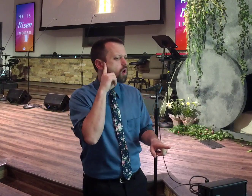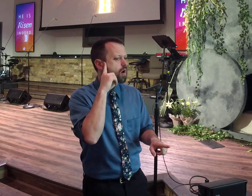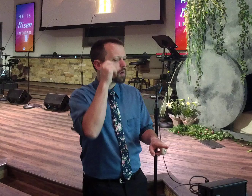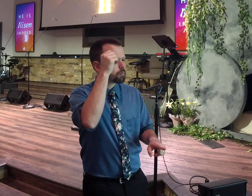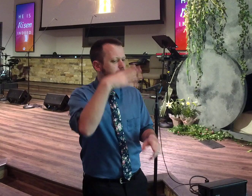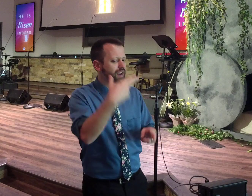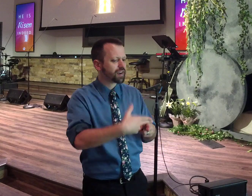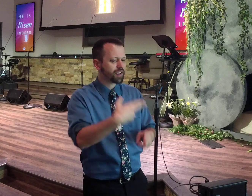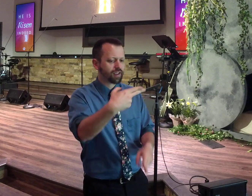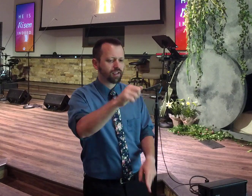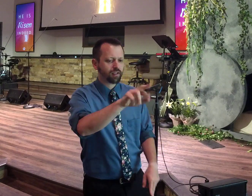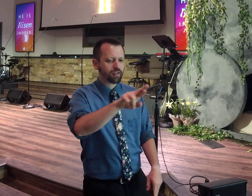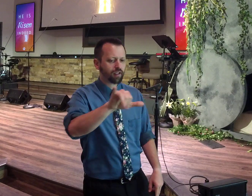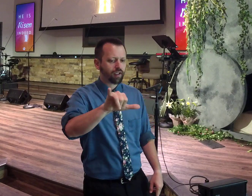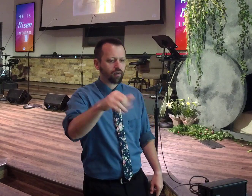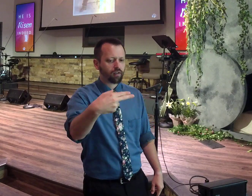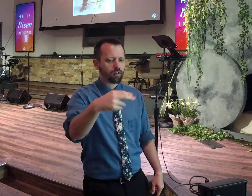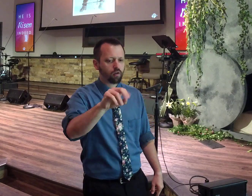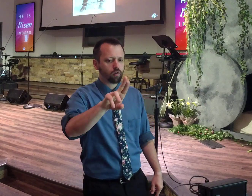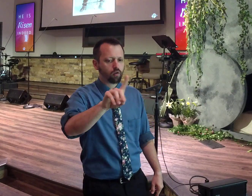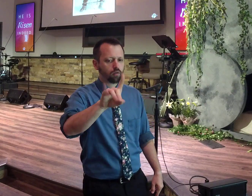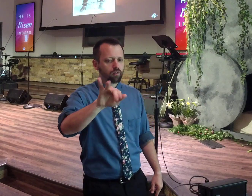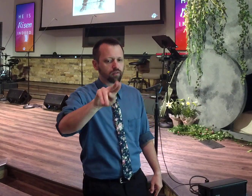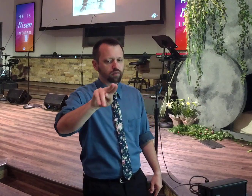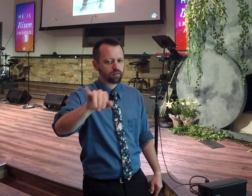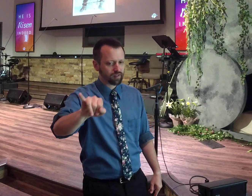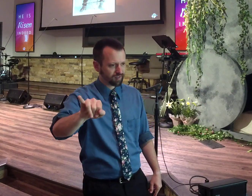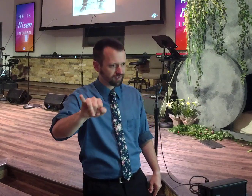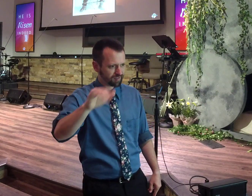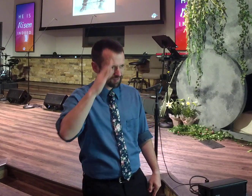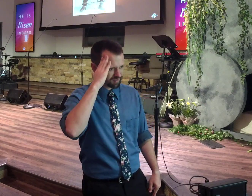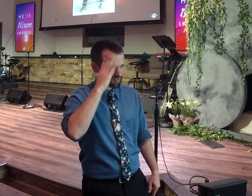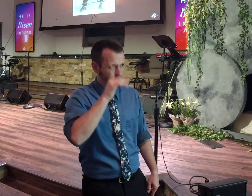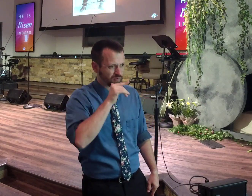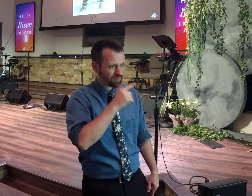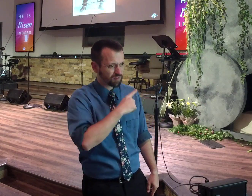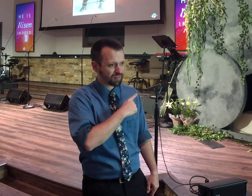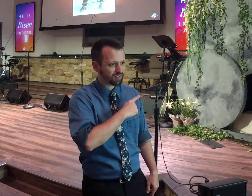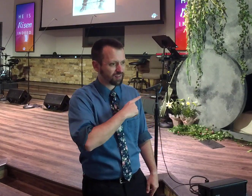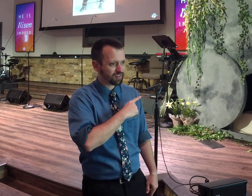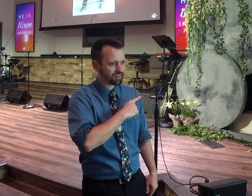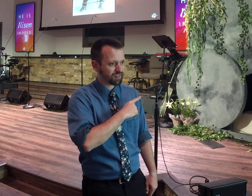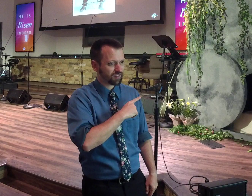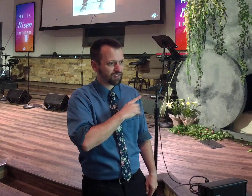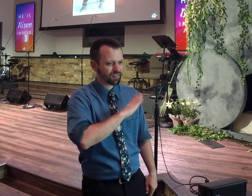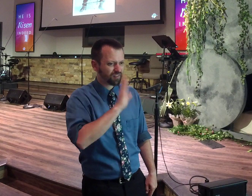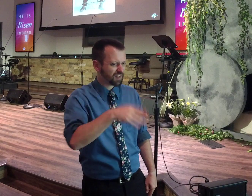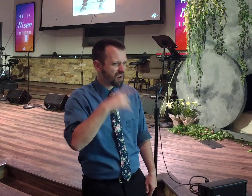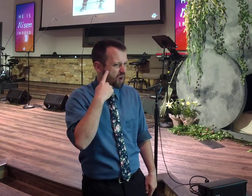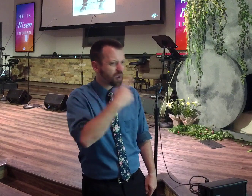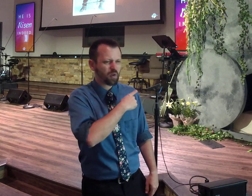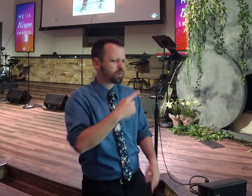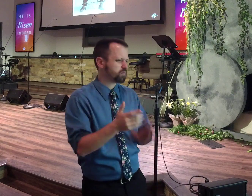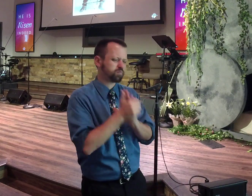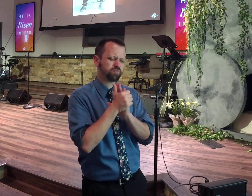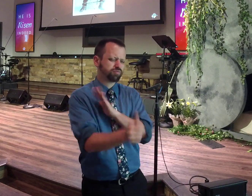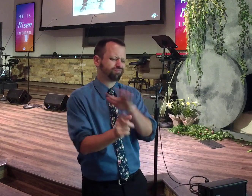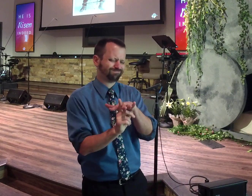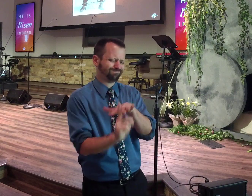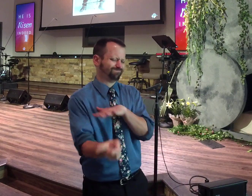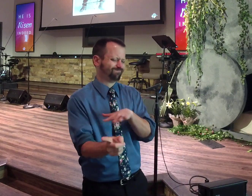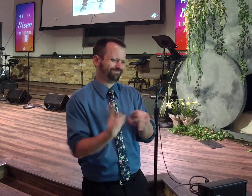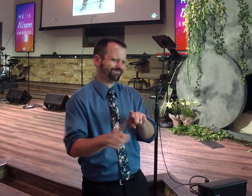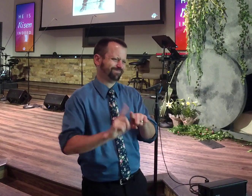of a person by the name of Harry Houdini? Okay. If you've never heard of him, look him up. Now, Harry